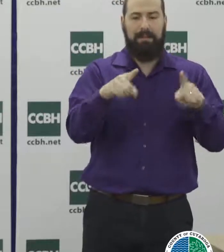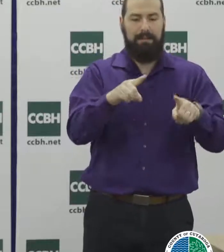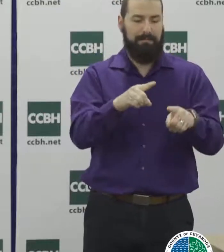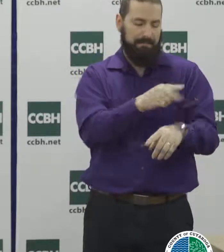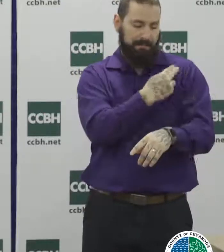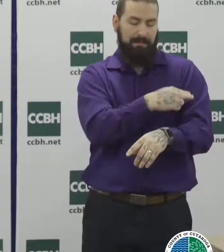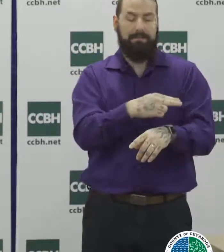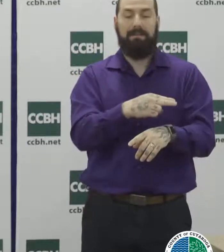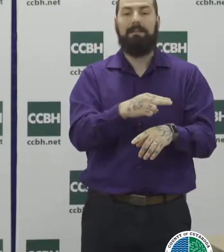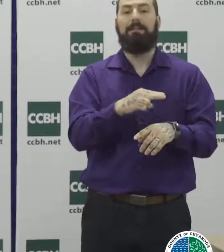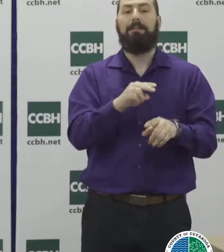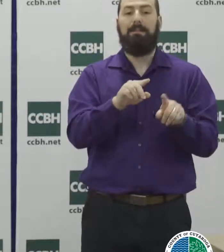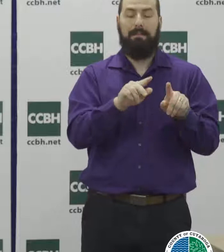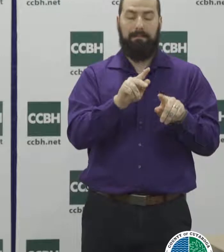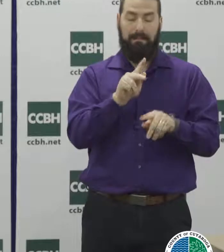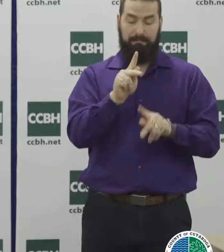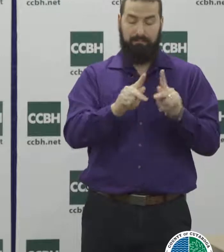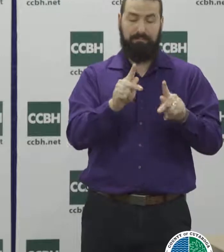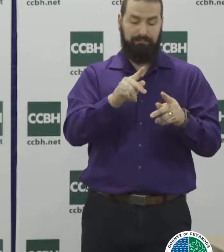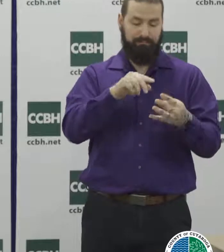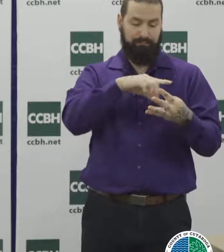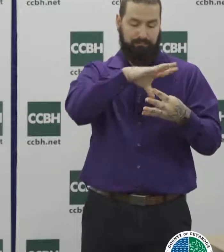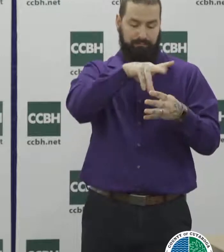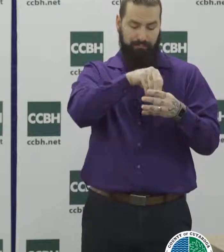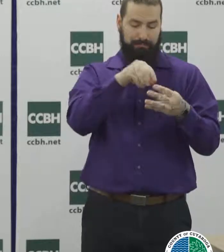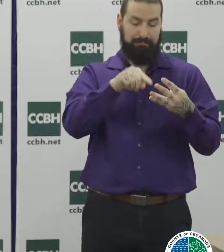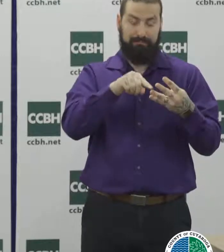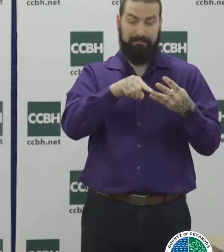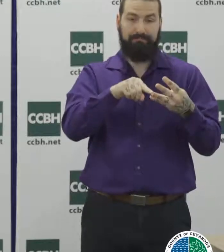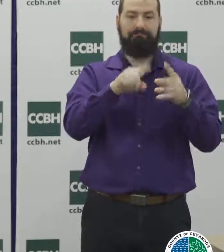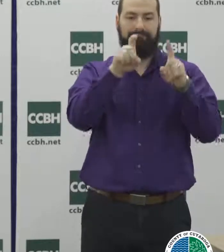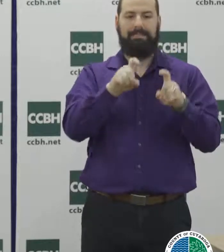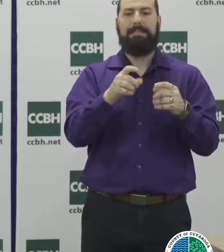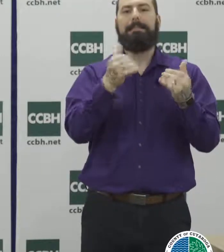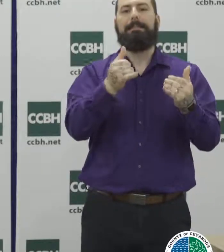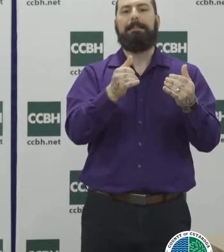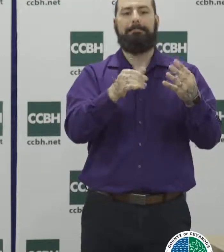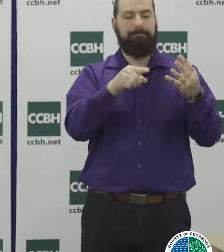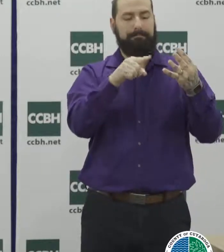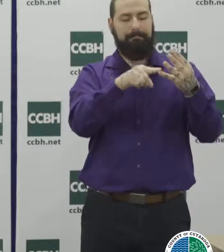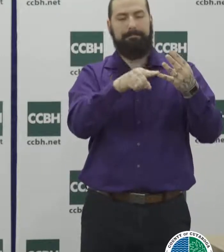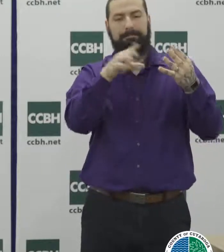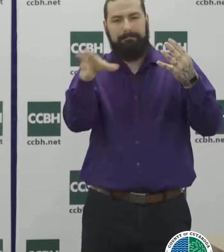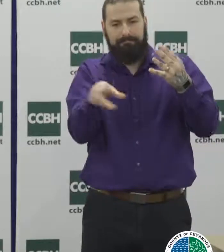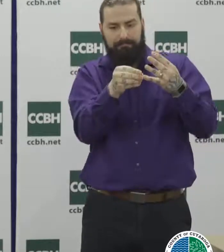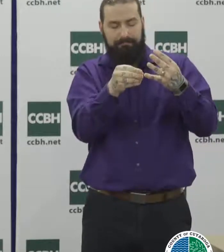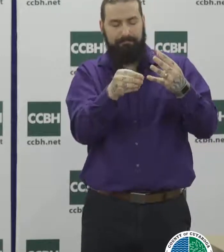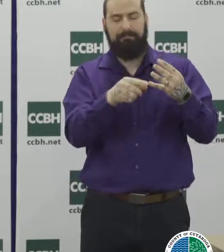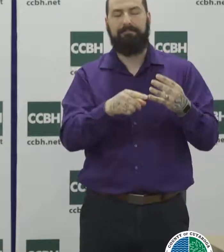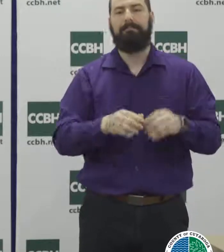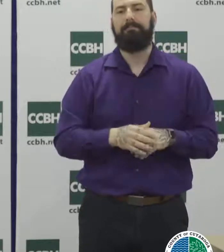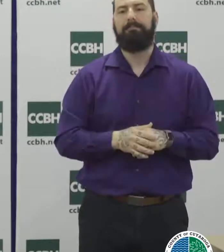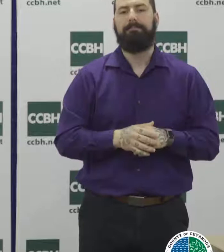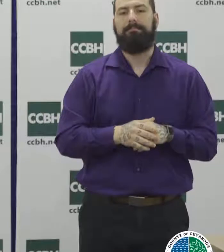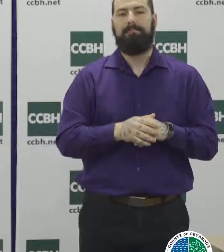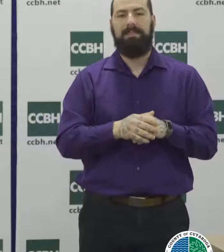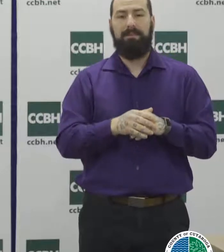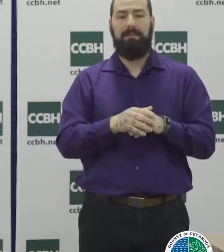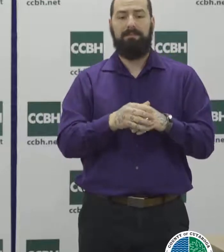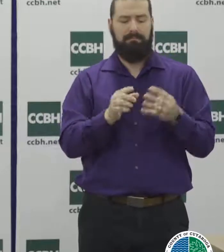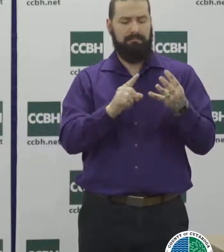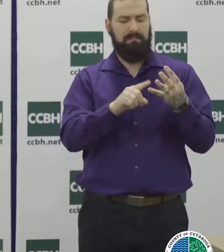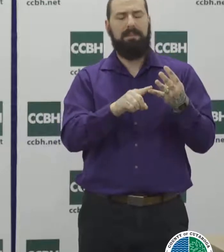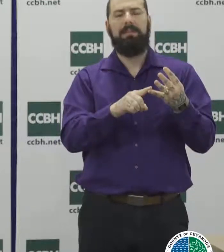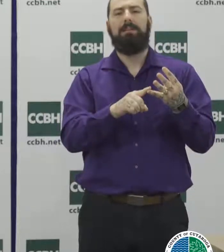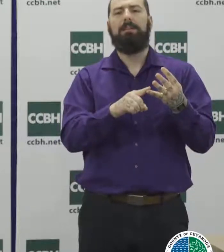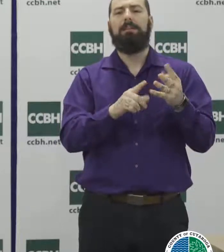tested. The announcement that we heard about from the governor now is that a 4th priority area has been created, and is for individuals in the community